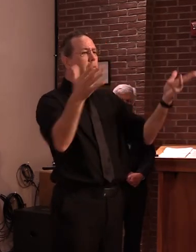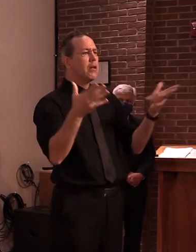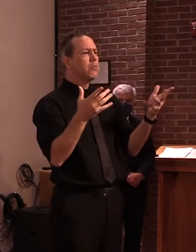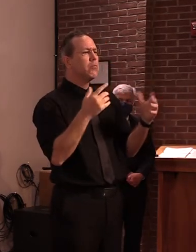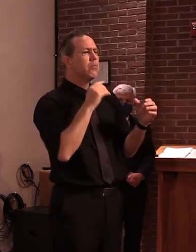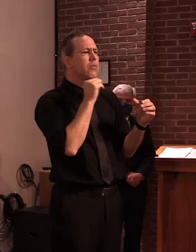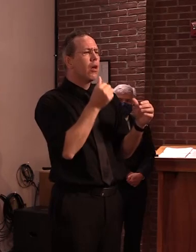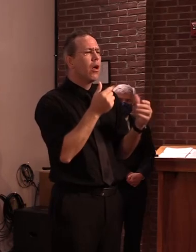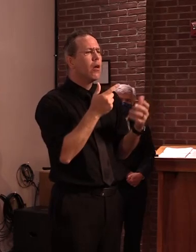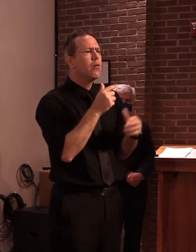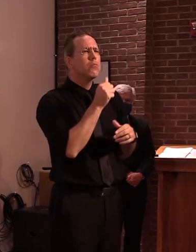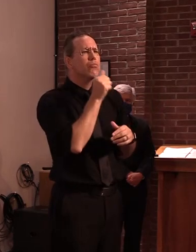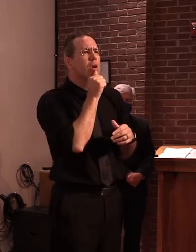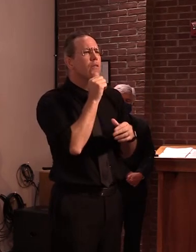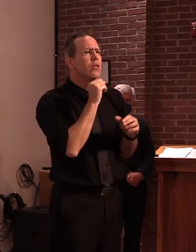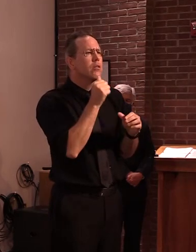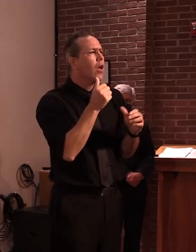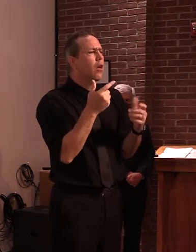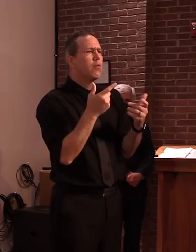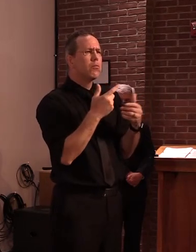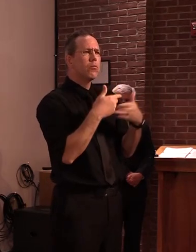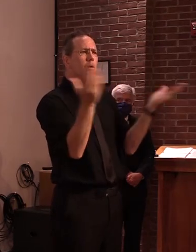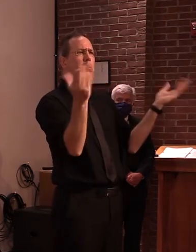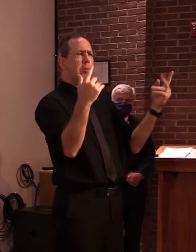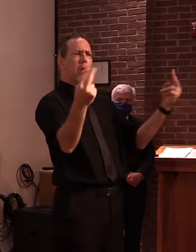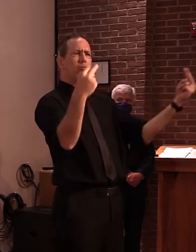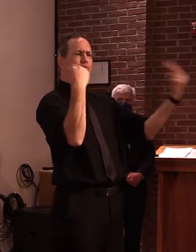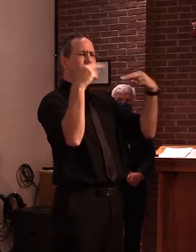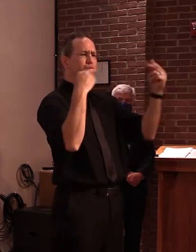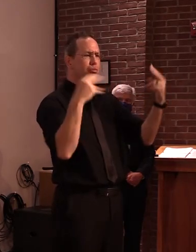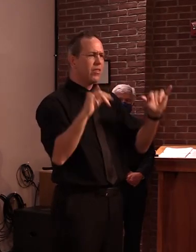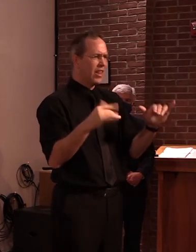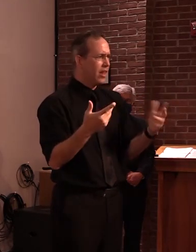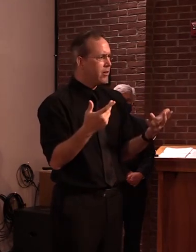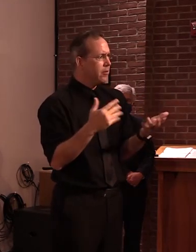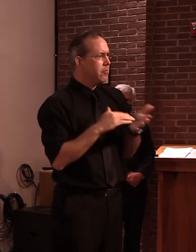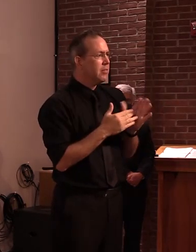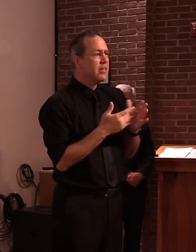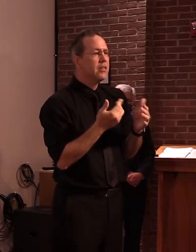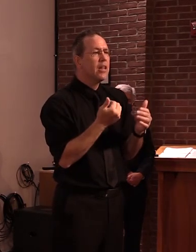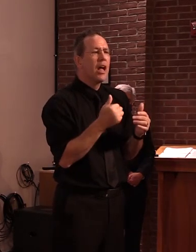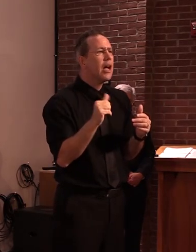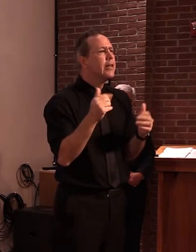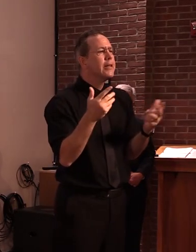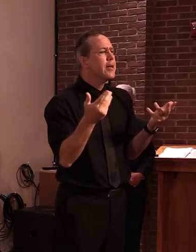it would be almost any get together, so to speak.